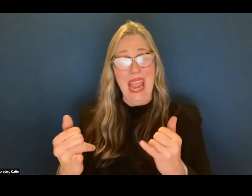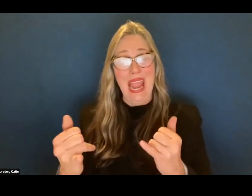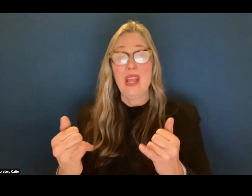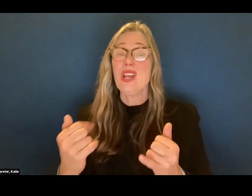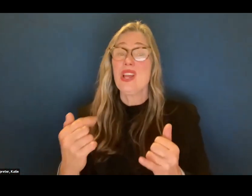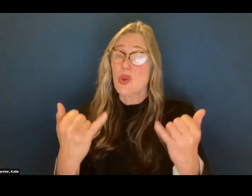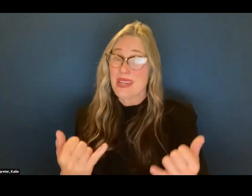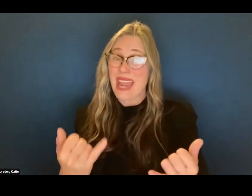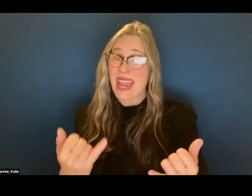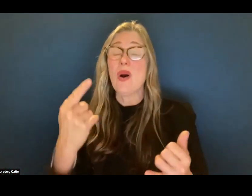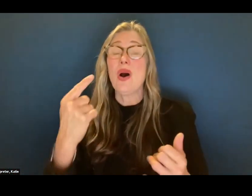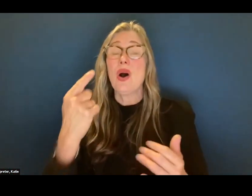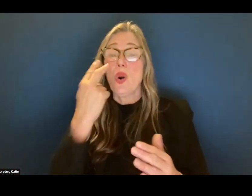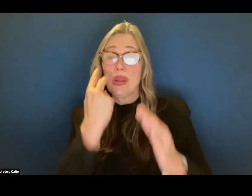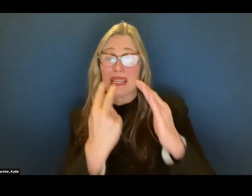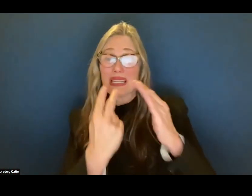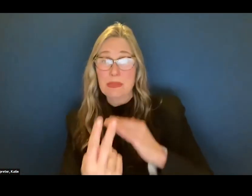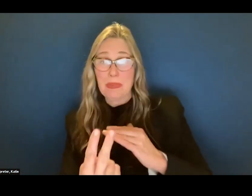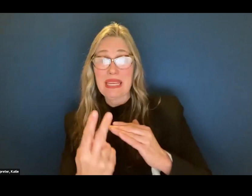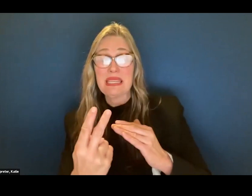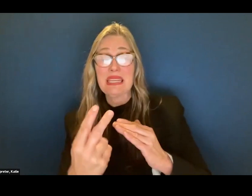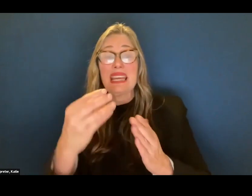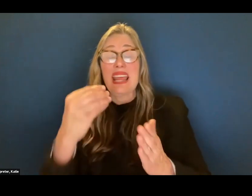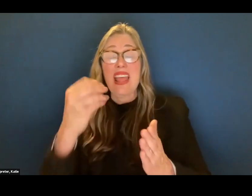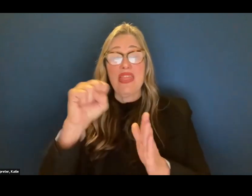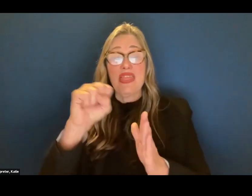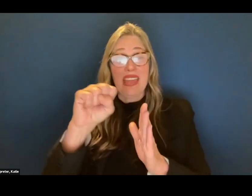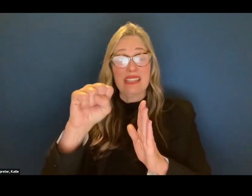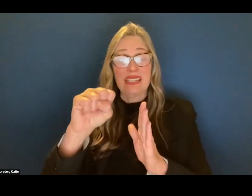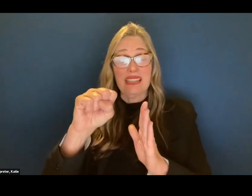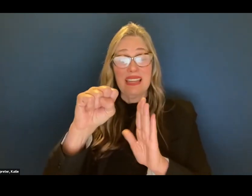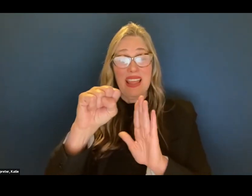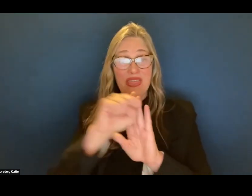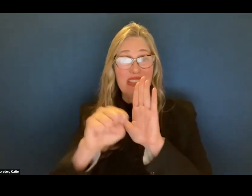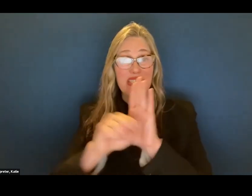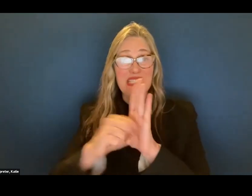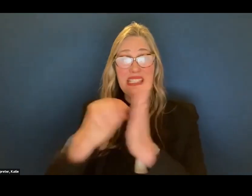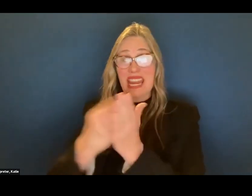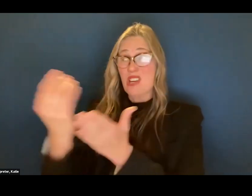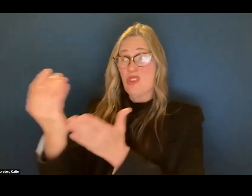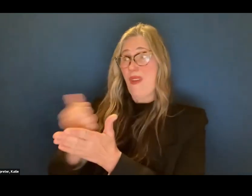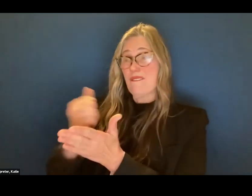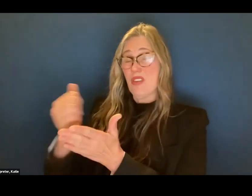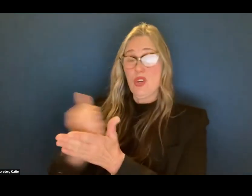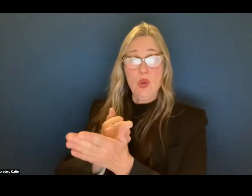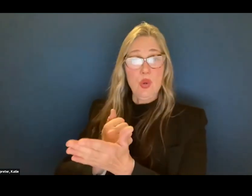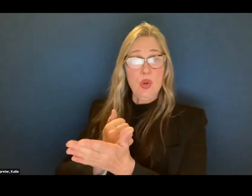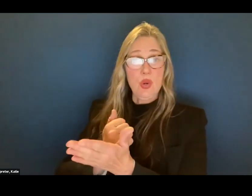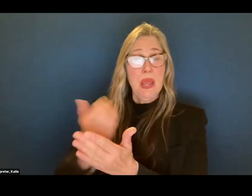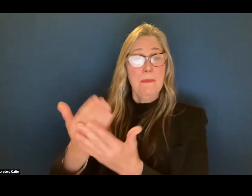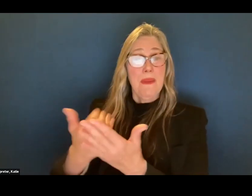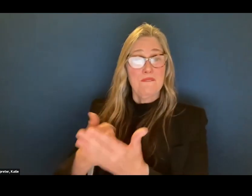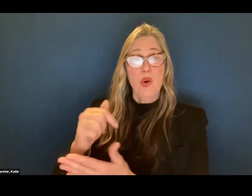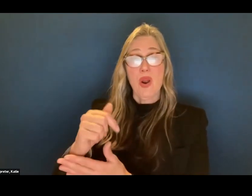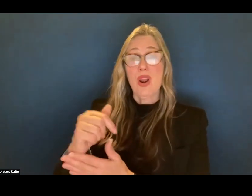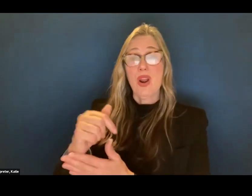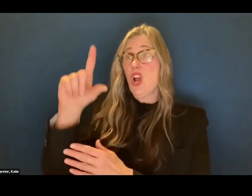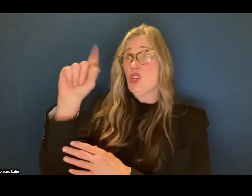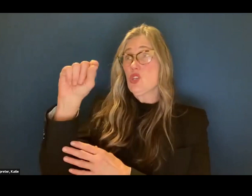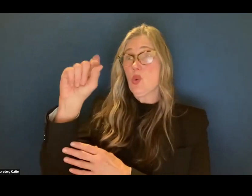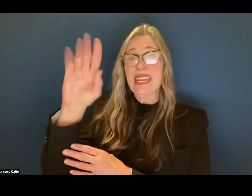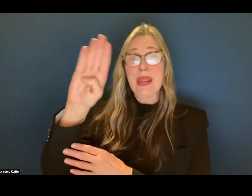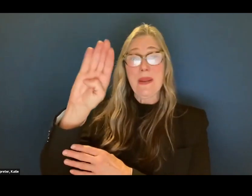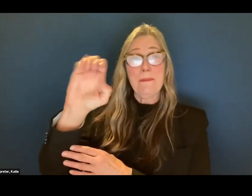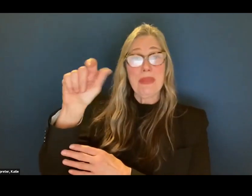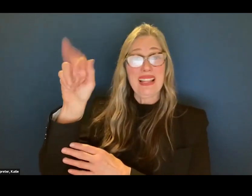be $20 billion lower than what we have seen in the last budget. Next slide, please. And